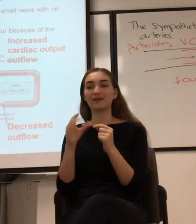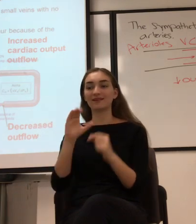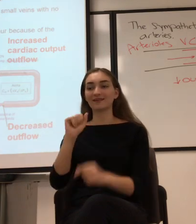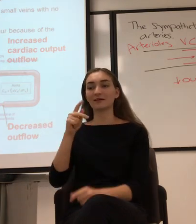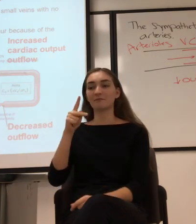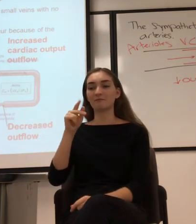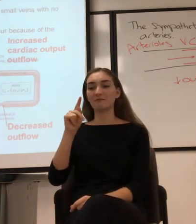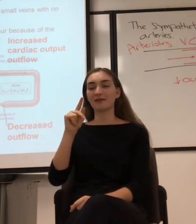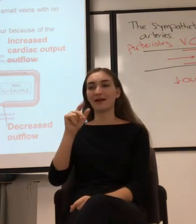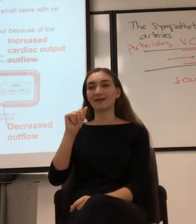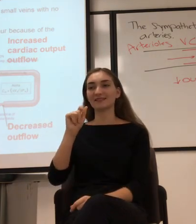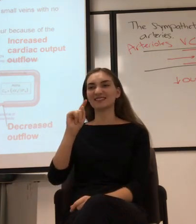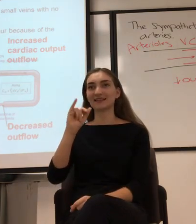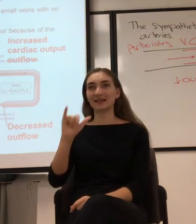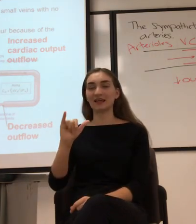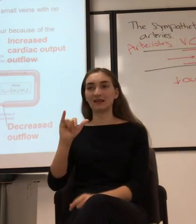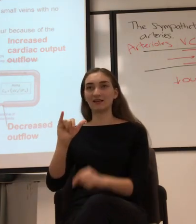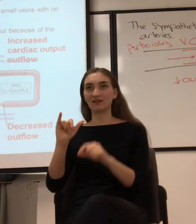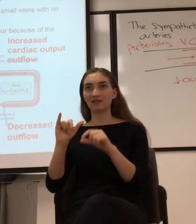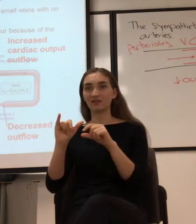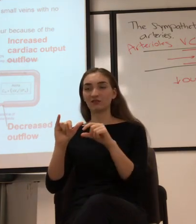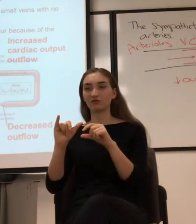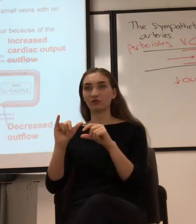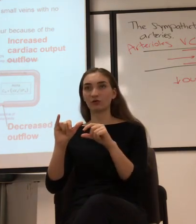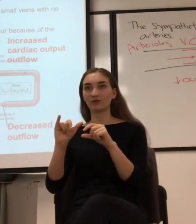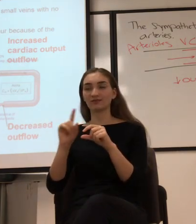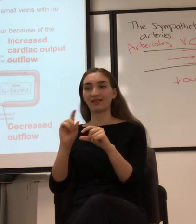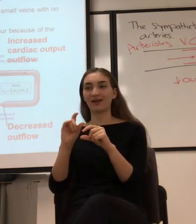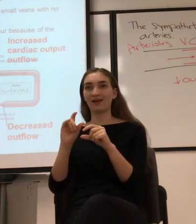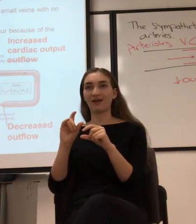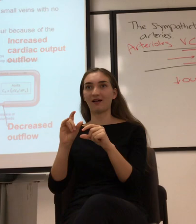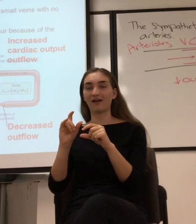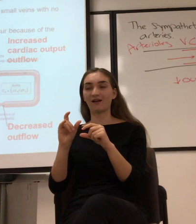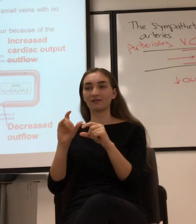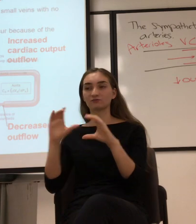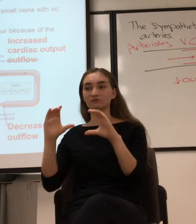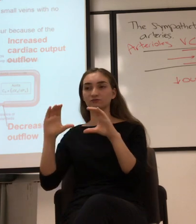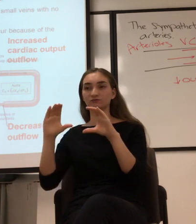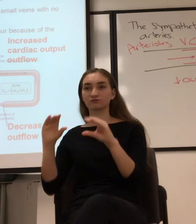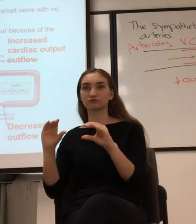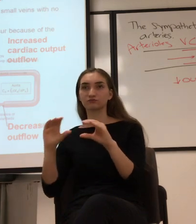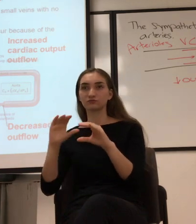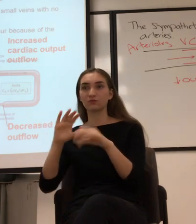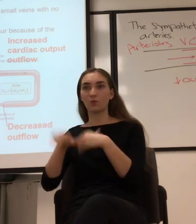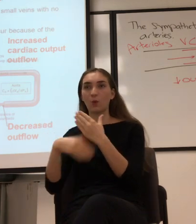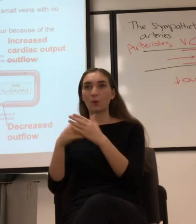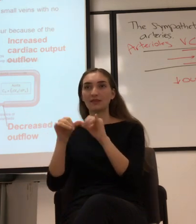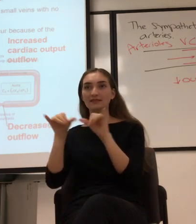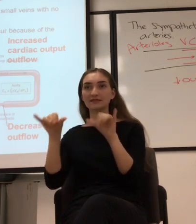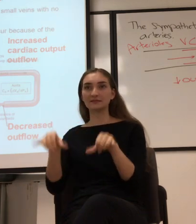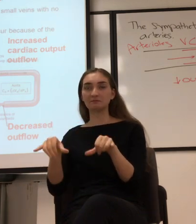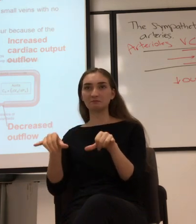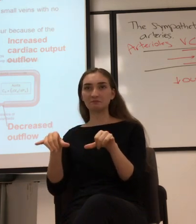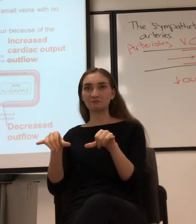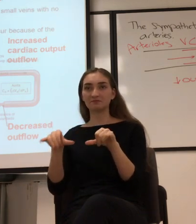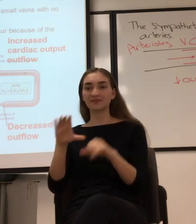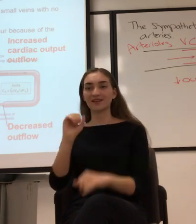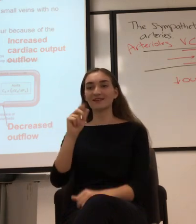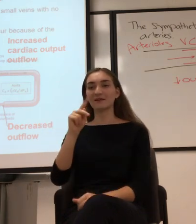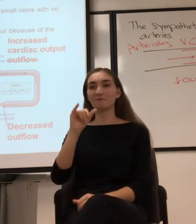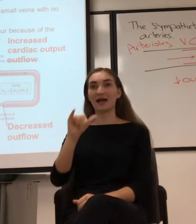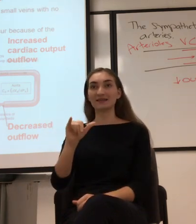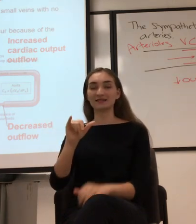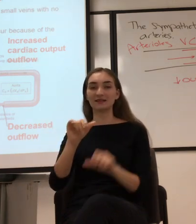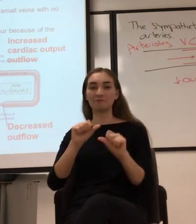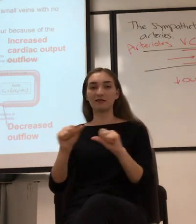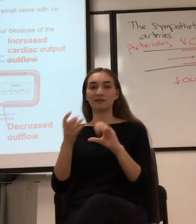capacity and you're shrinking the whole system. So you affect capacitance more than resistance. So what this